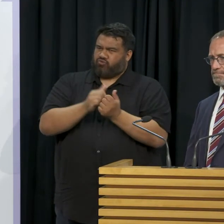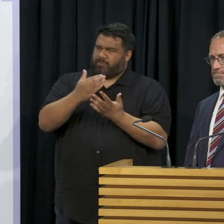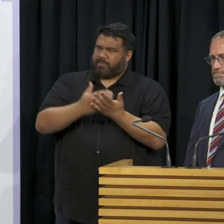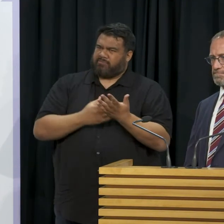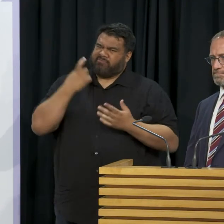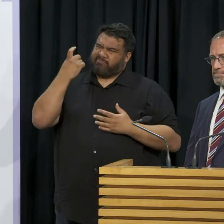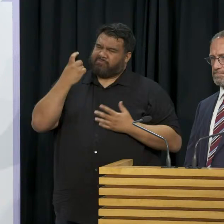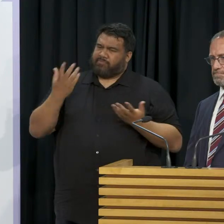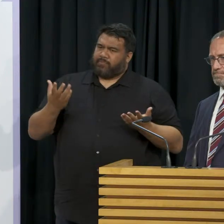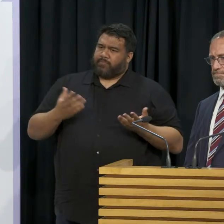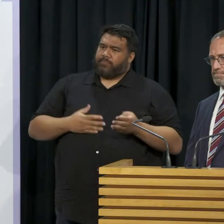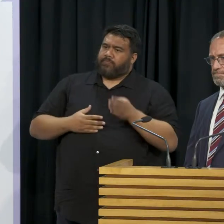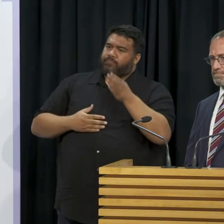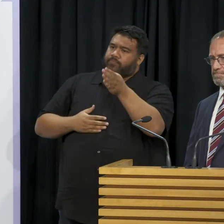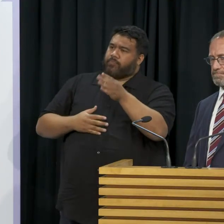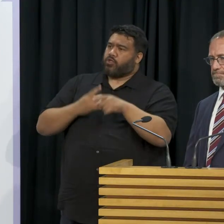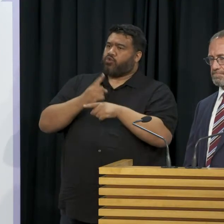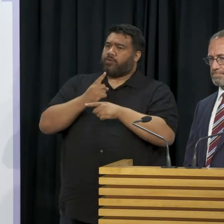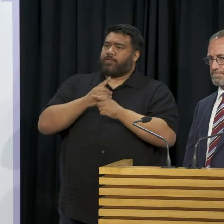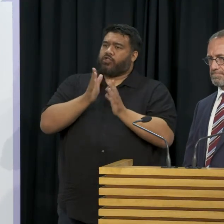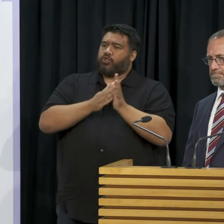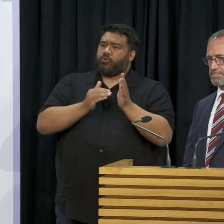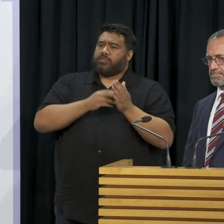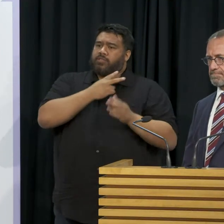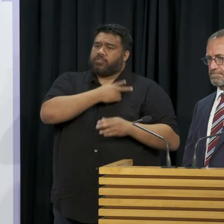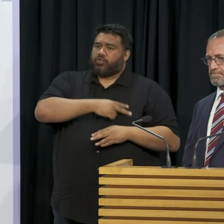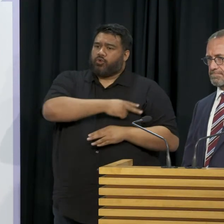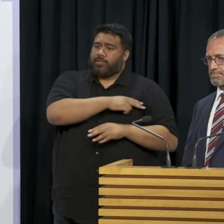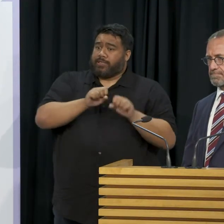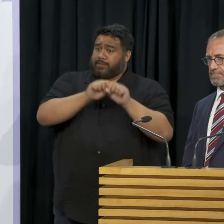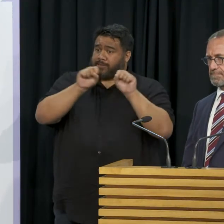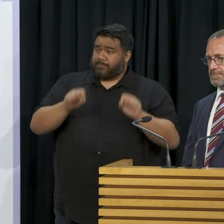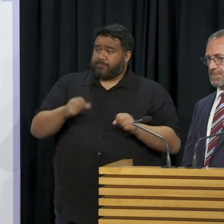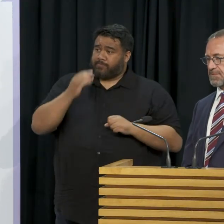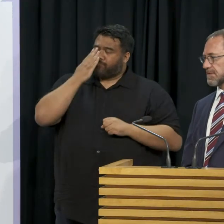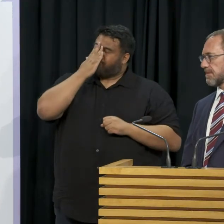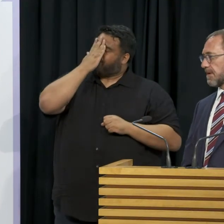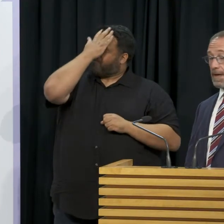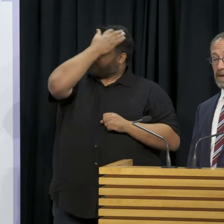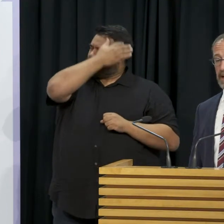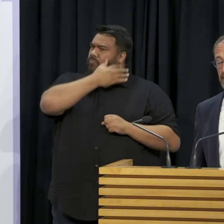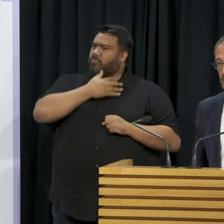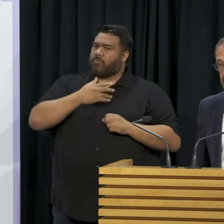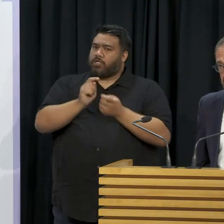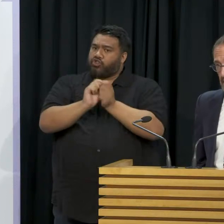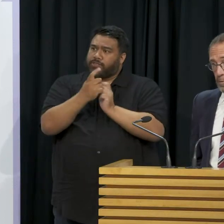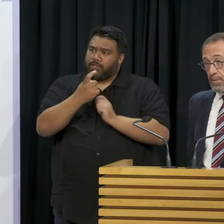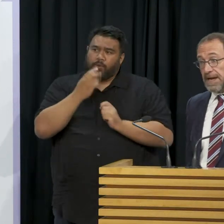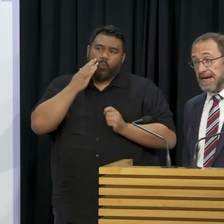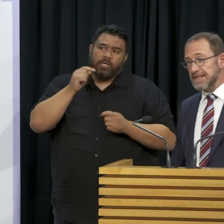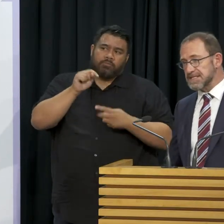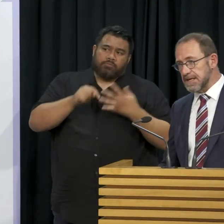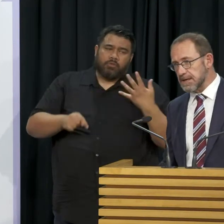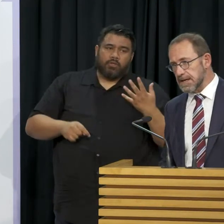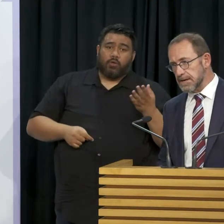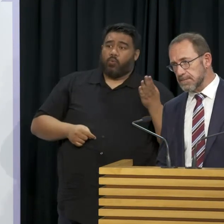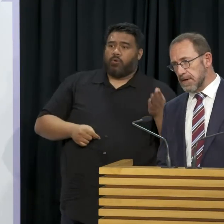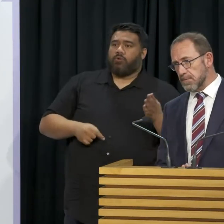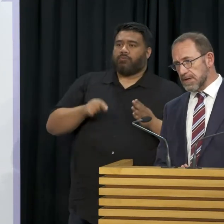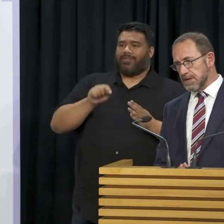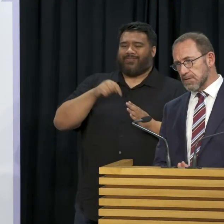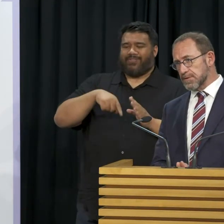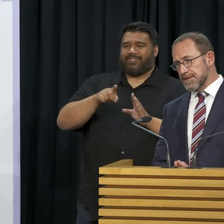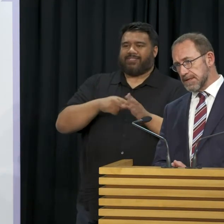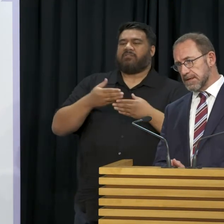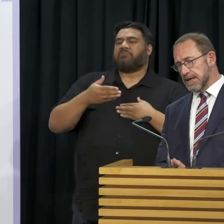national security system? When will we first see a change to that? Sorry, and the national security system? Look, that work will be later this year. At the